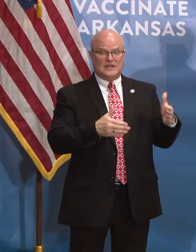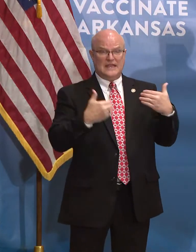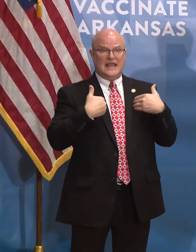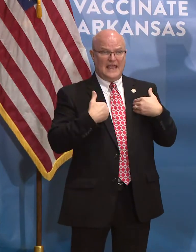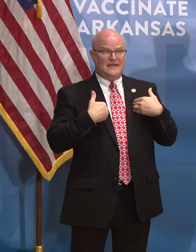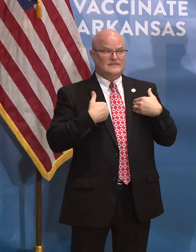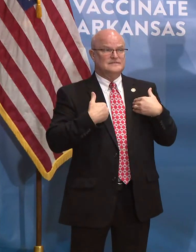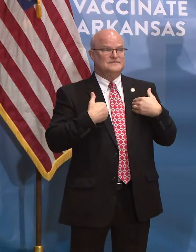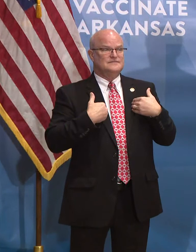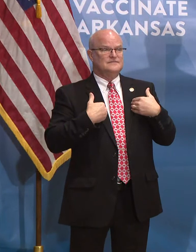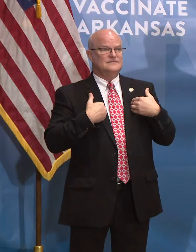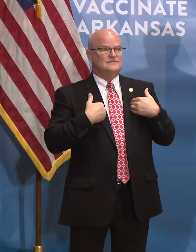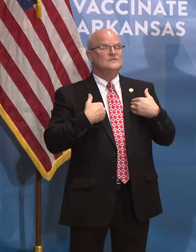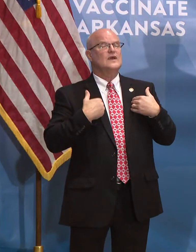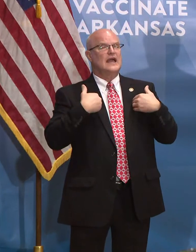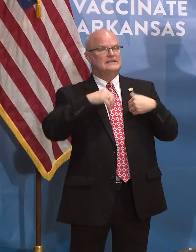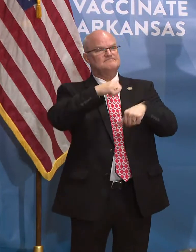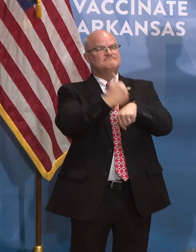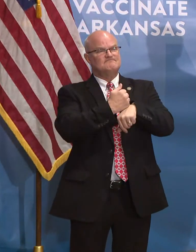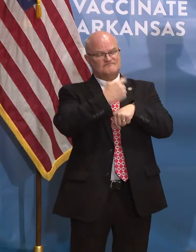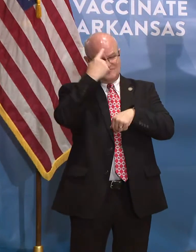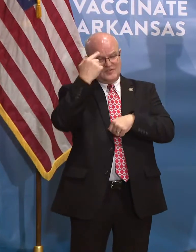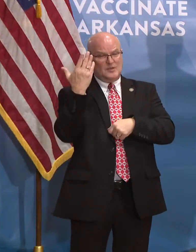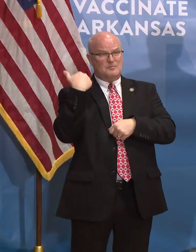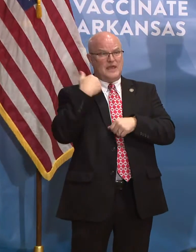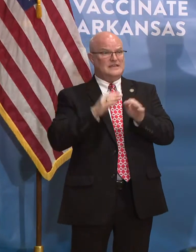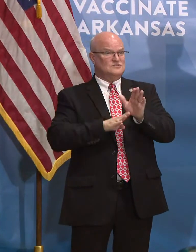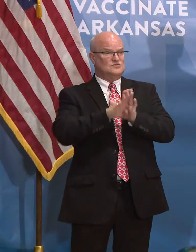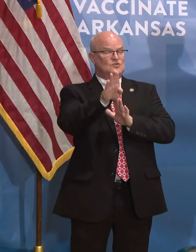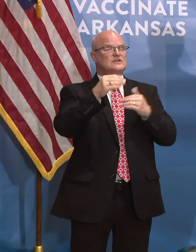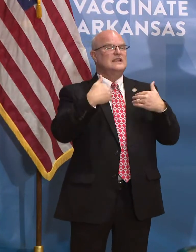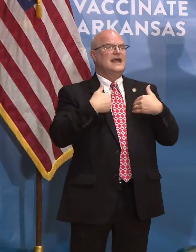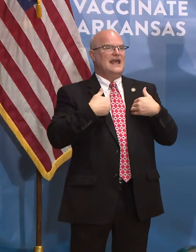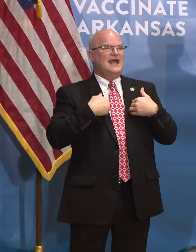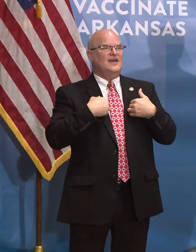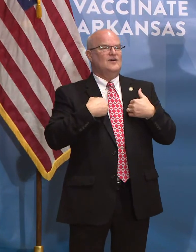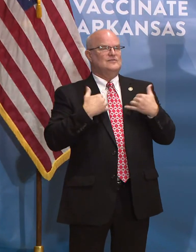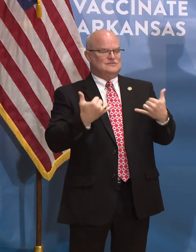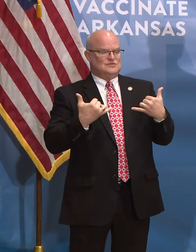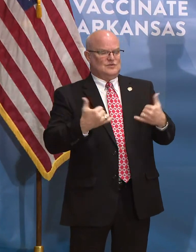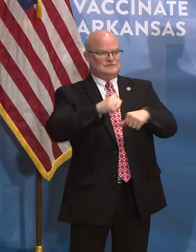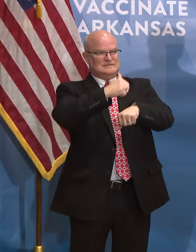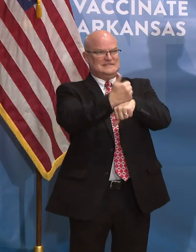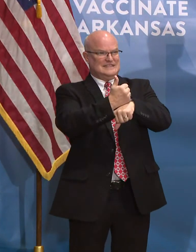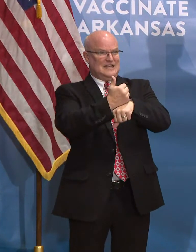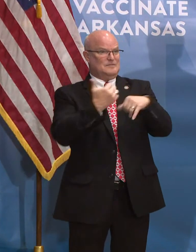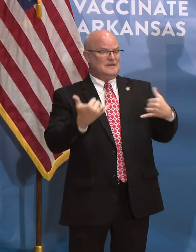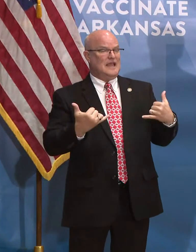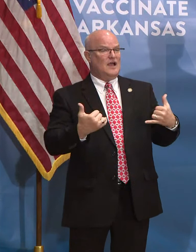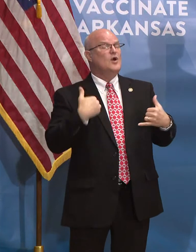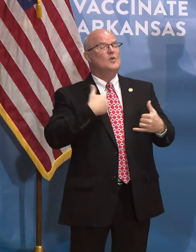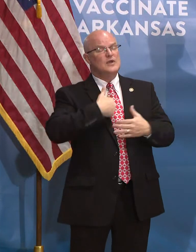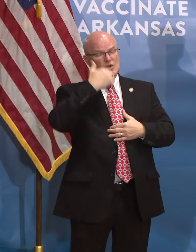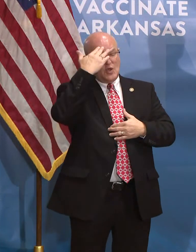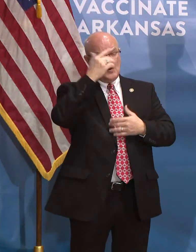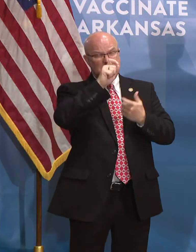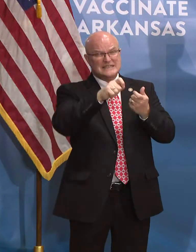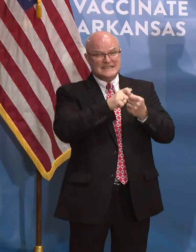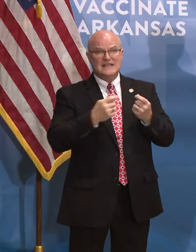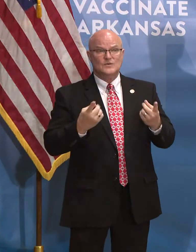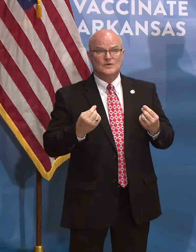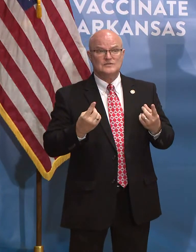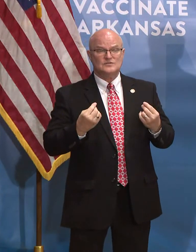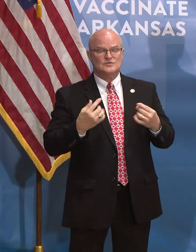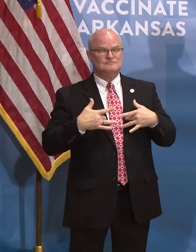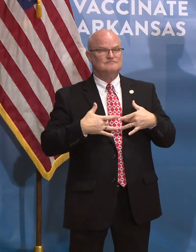had one in place for the last surge, and we have one that's currently in place. So we know exactly what to do